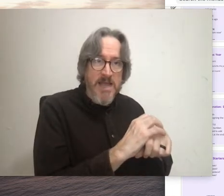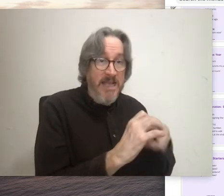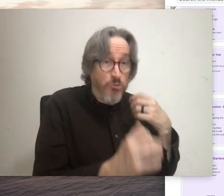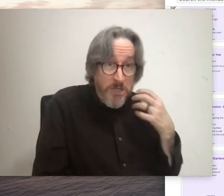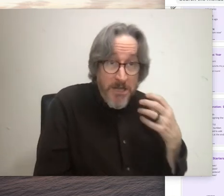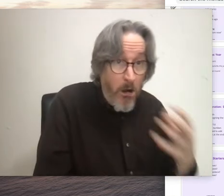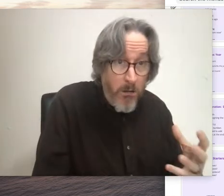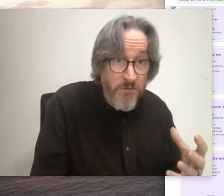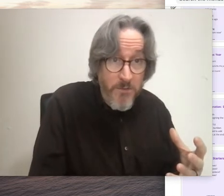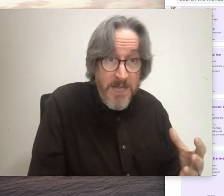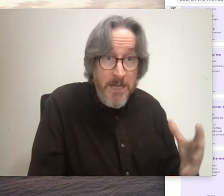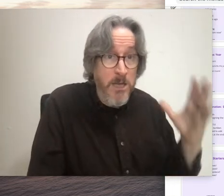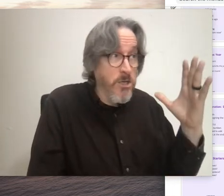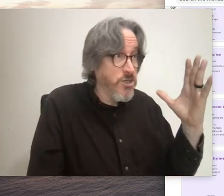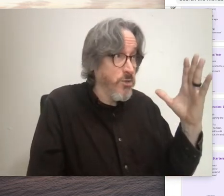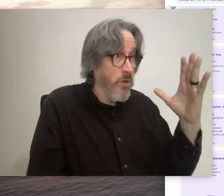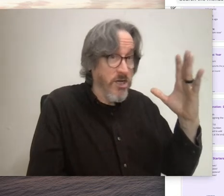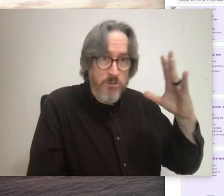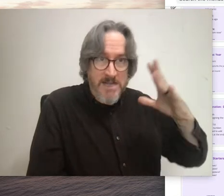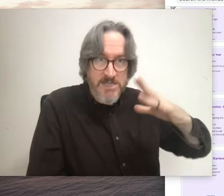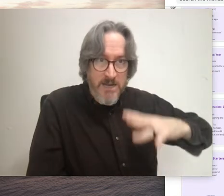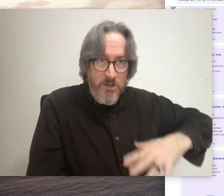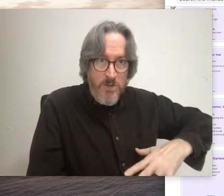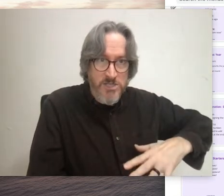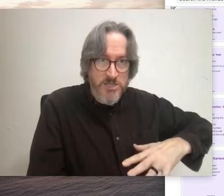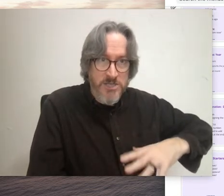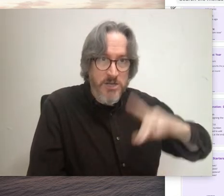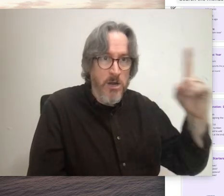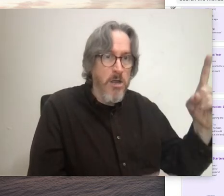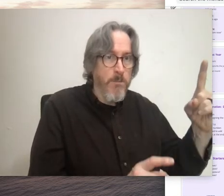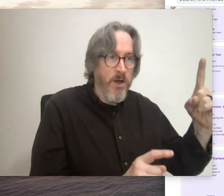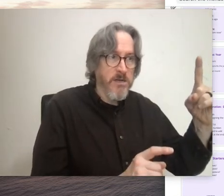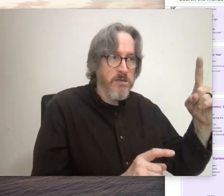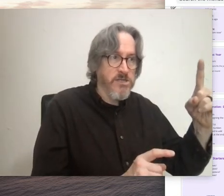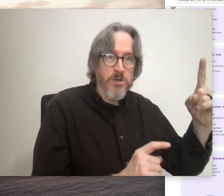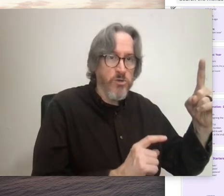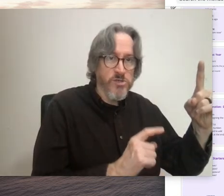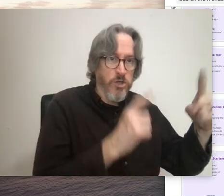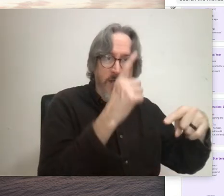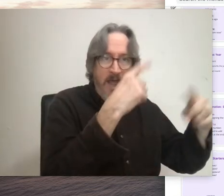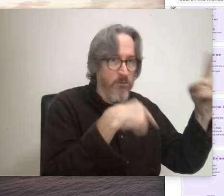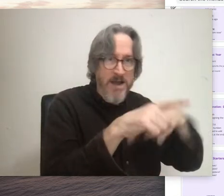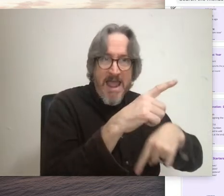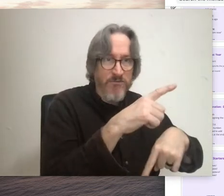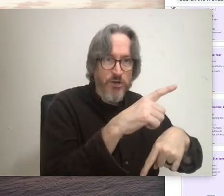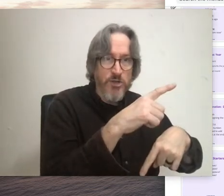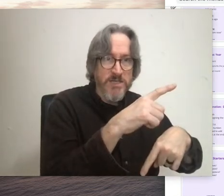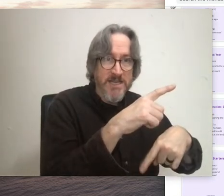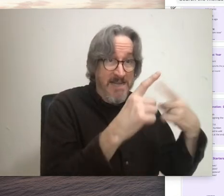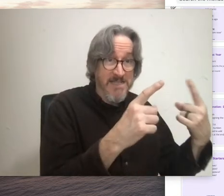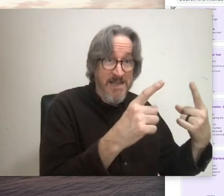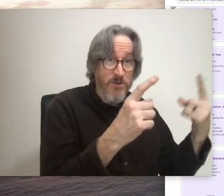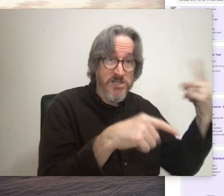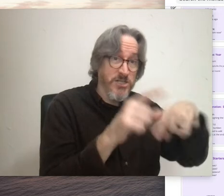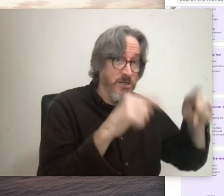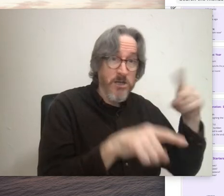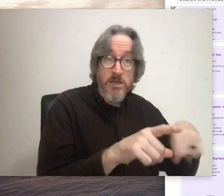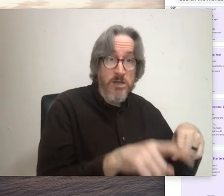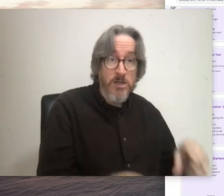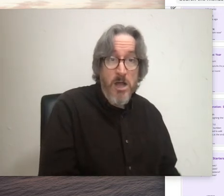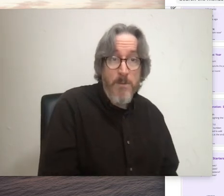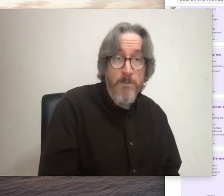into it, it's really hard for me to address any of the questions in there. But someone who's looking at it right after you did and has the same